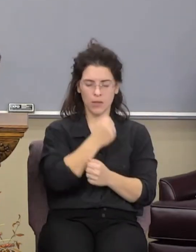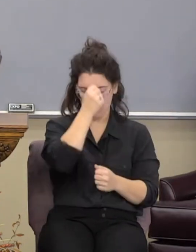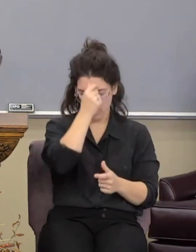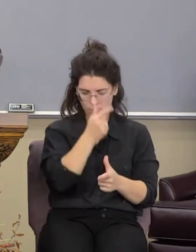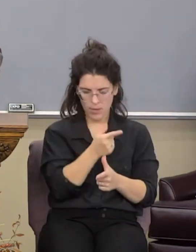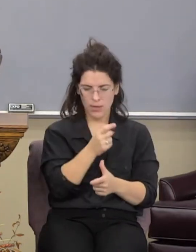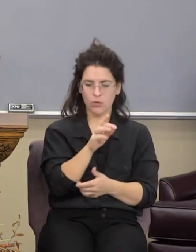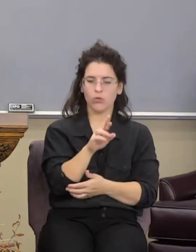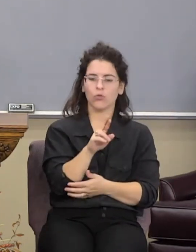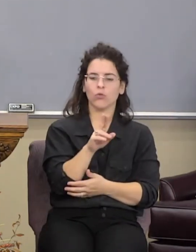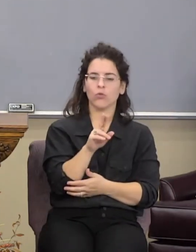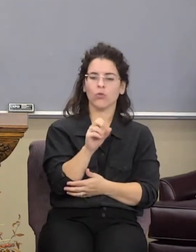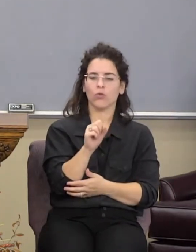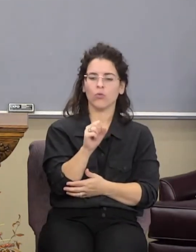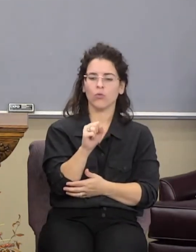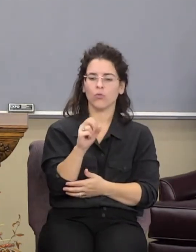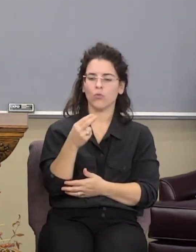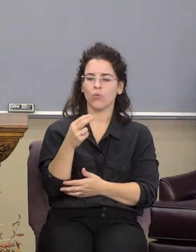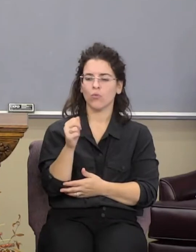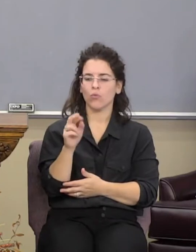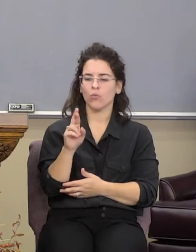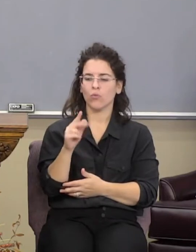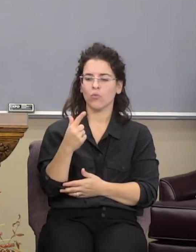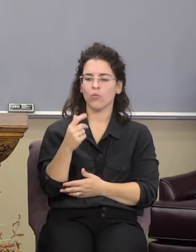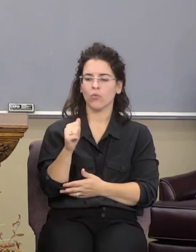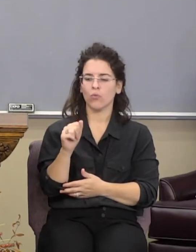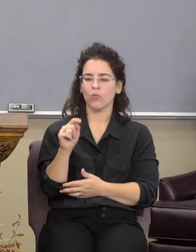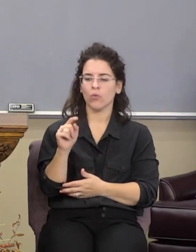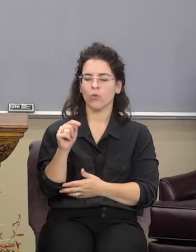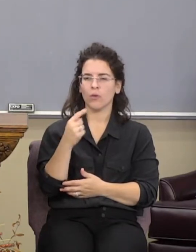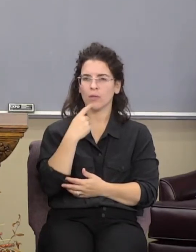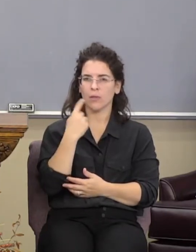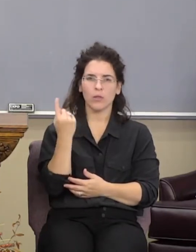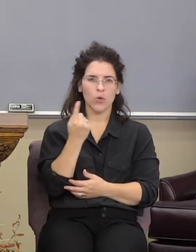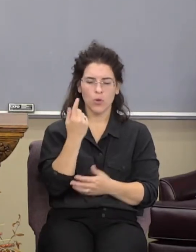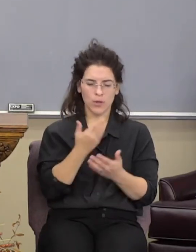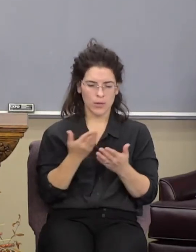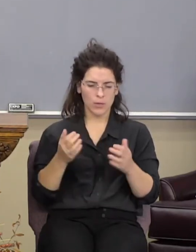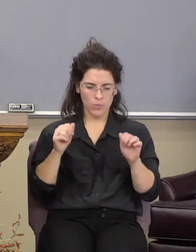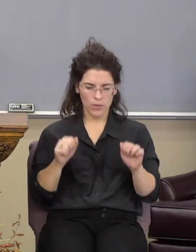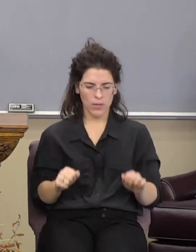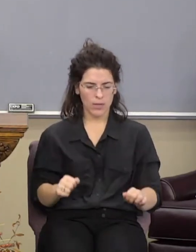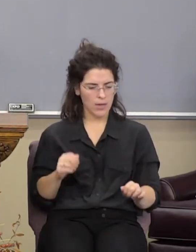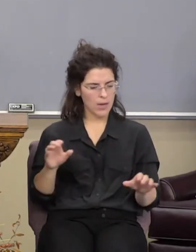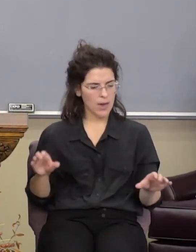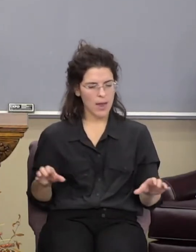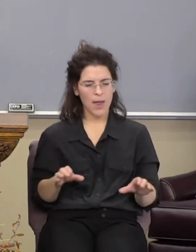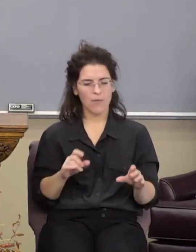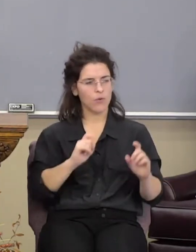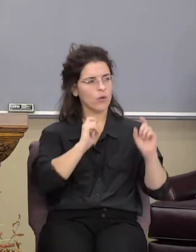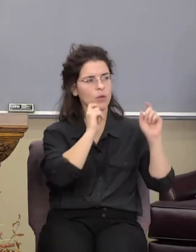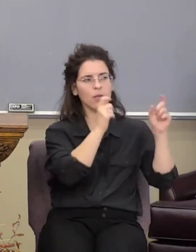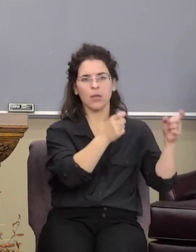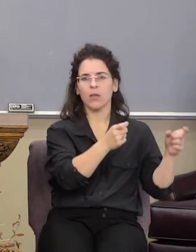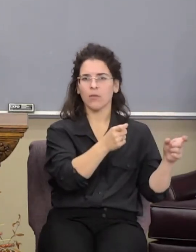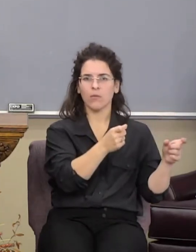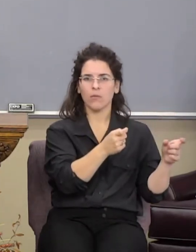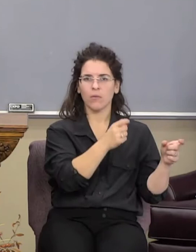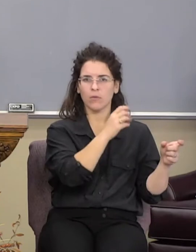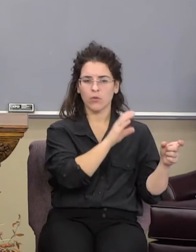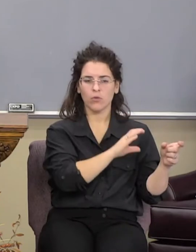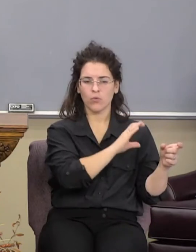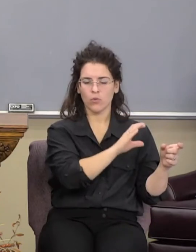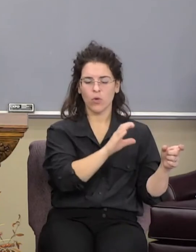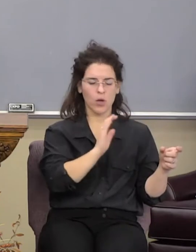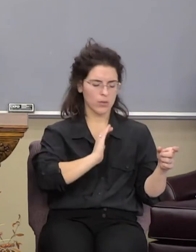Russ Hargett said years ago. He said, the only thing we can ever contribute